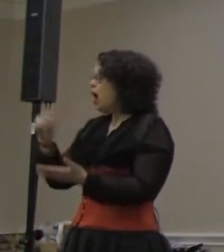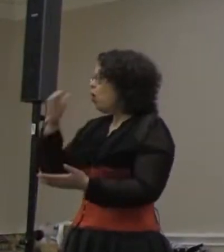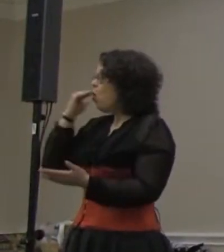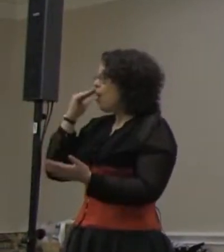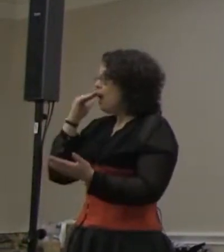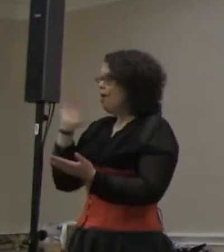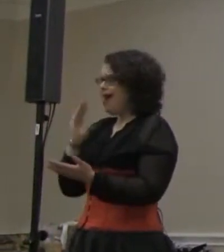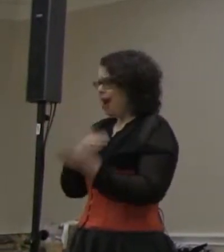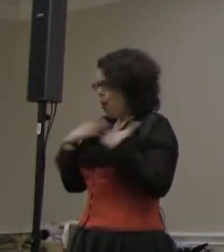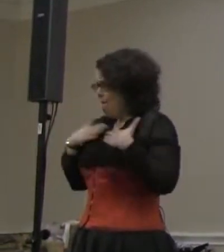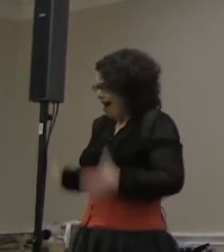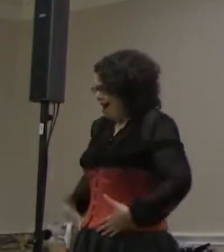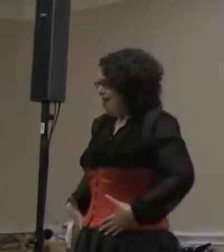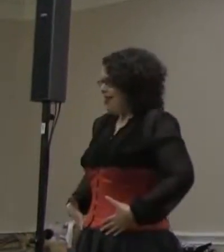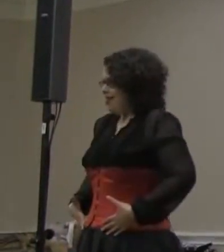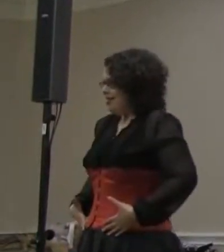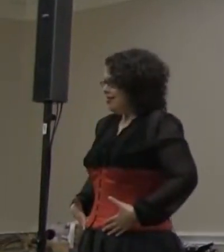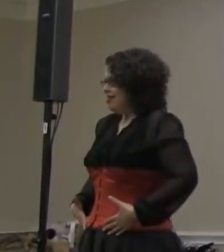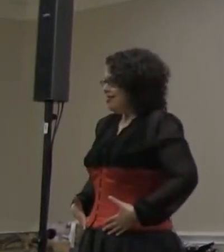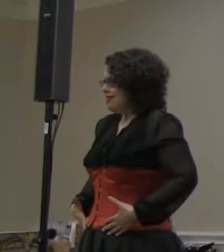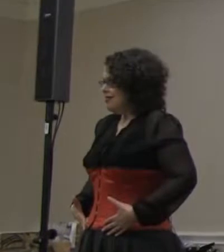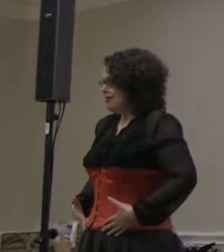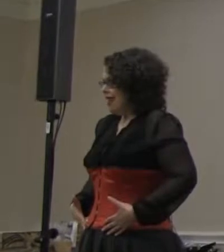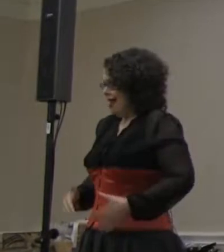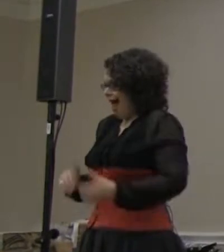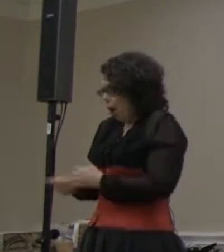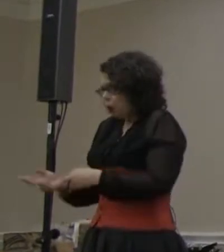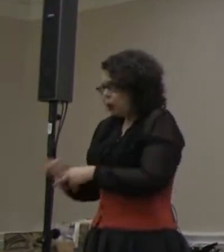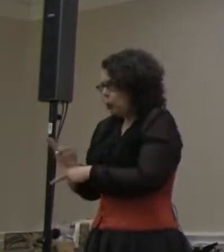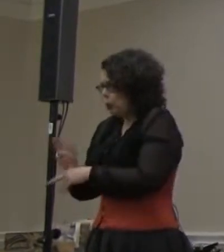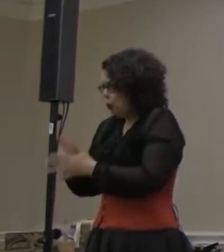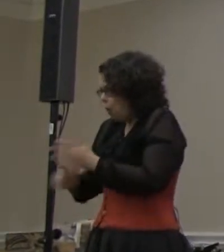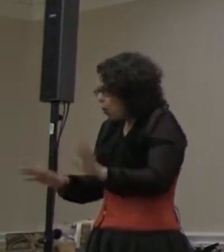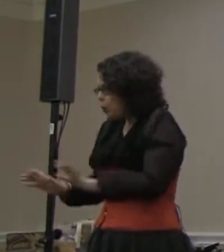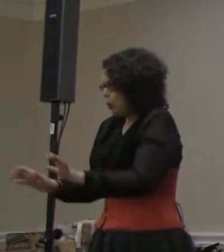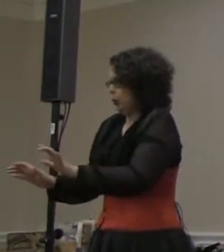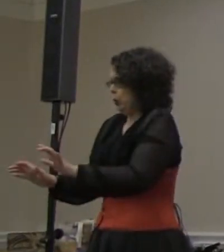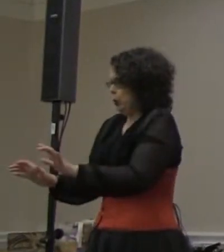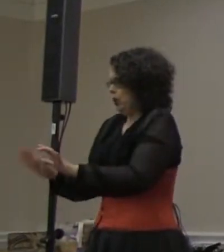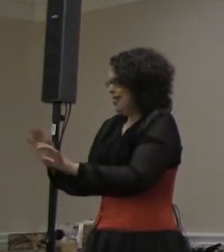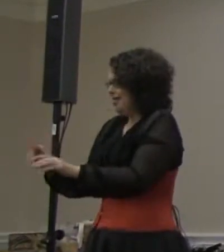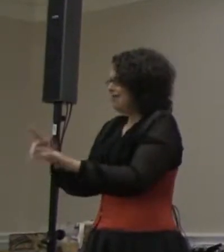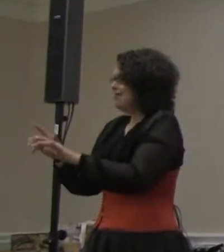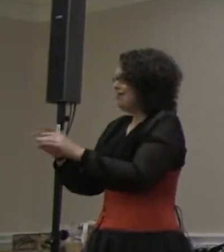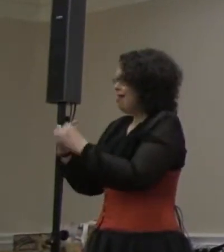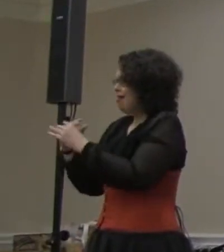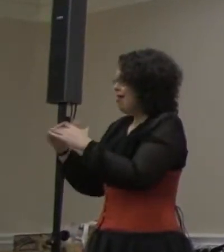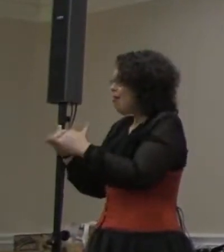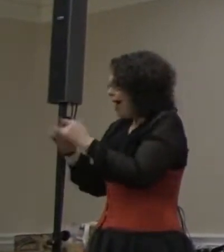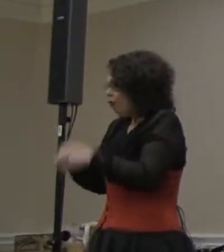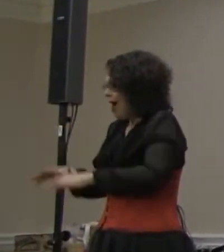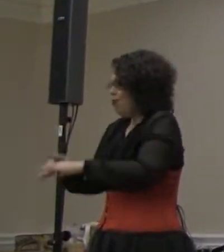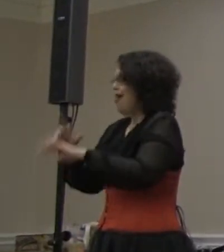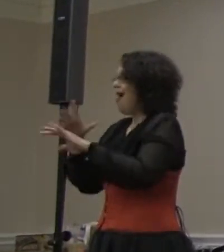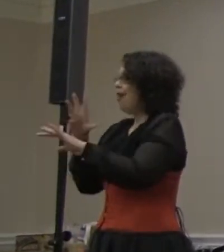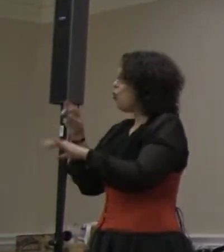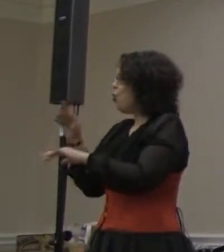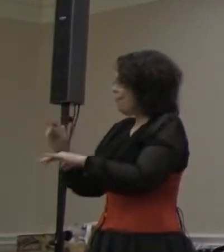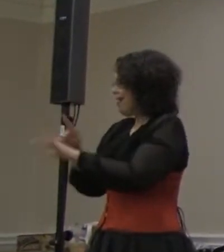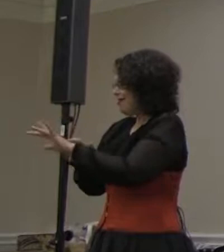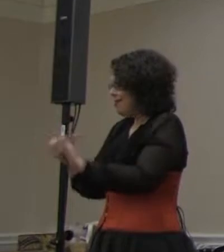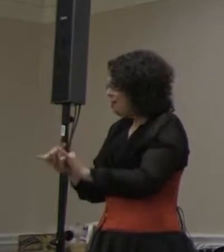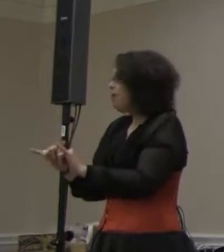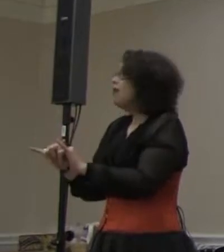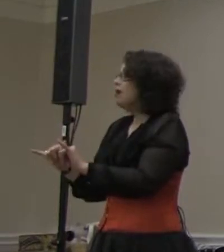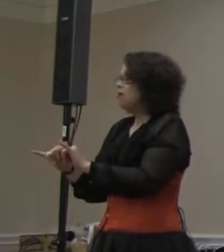very bodies and what we do with them are both the battleground and the weapon in the